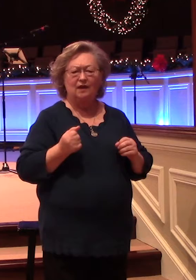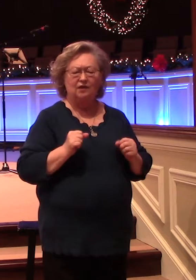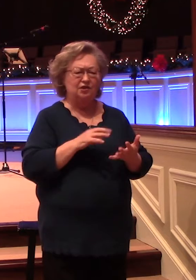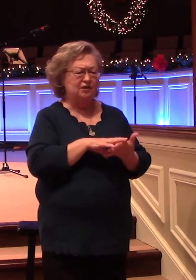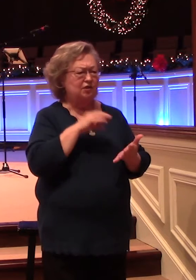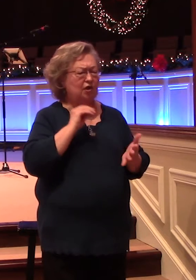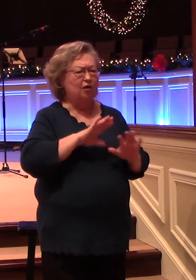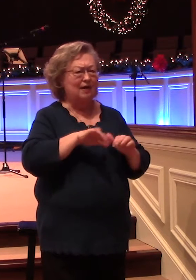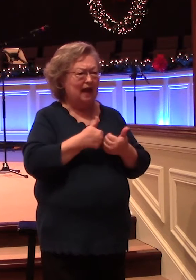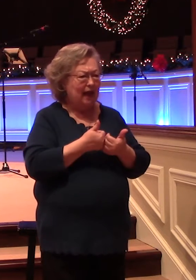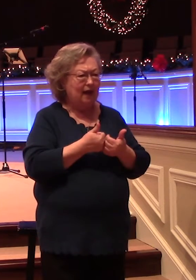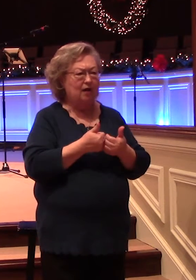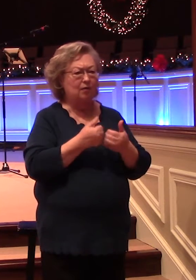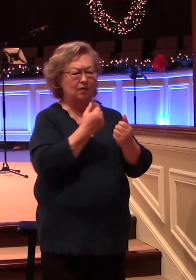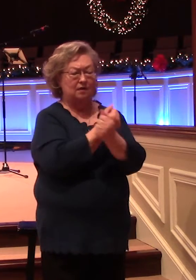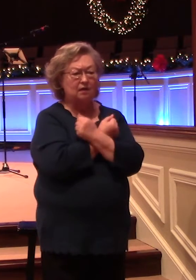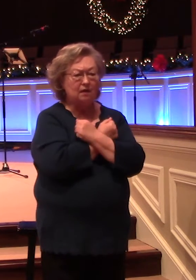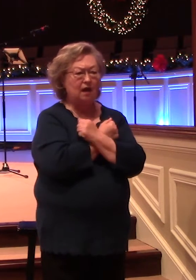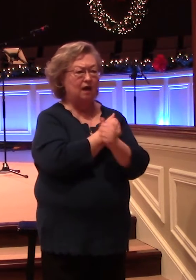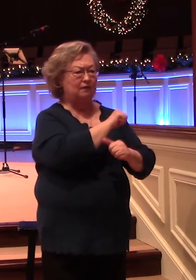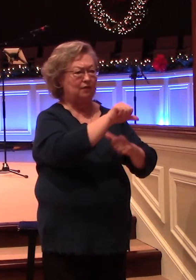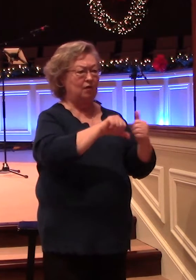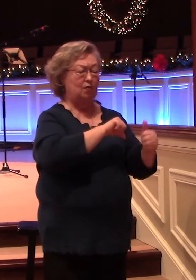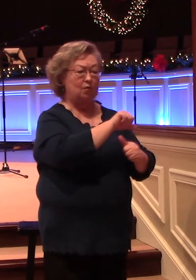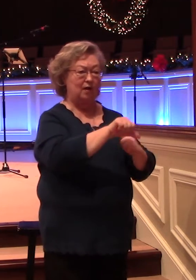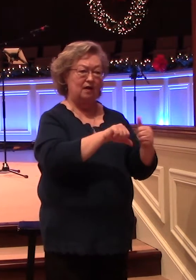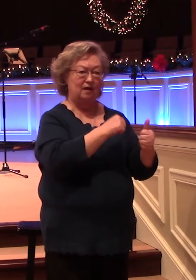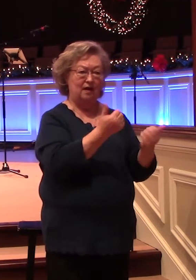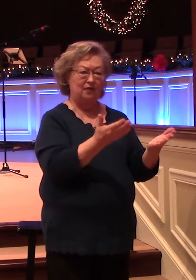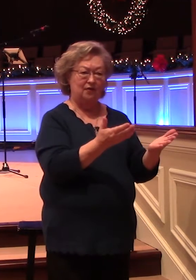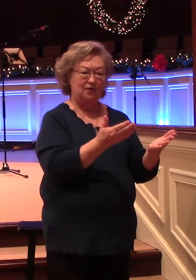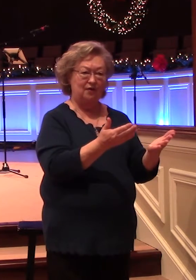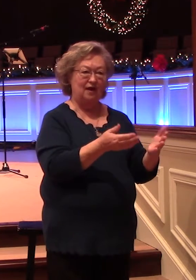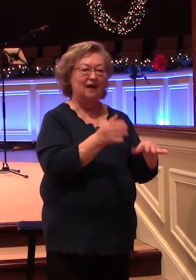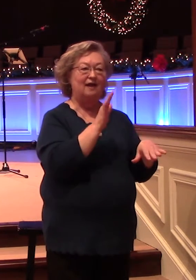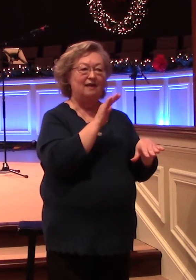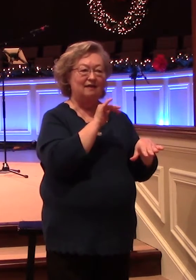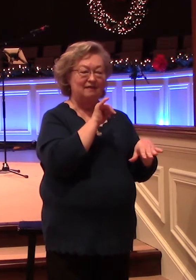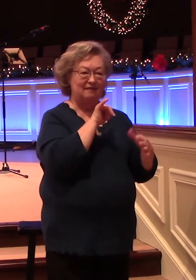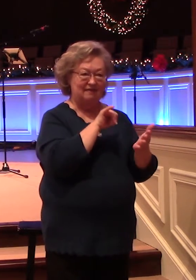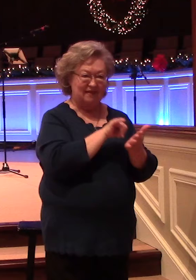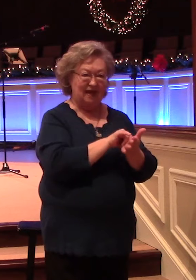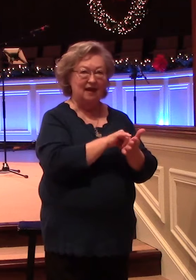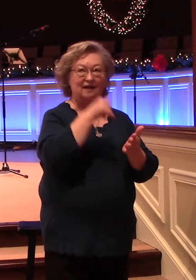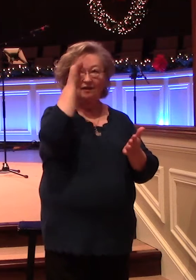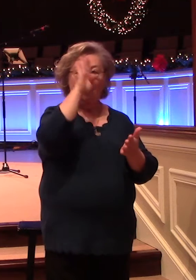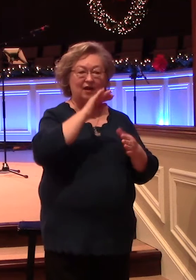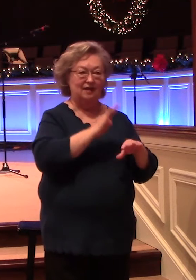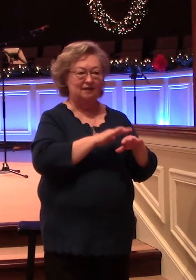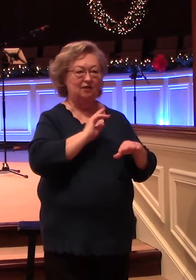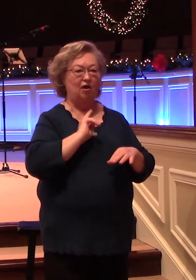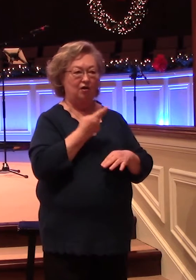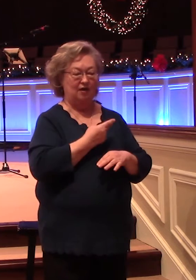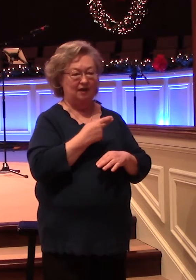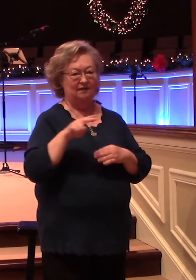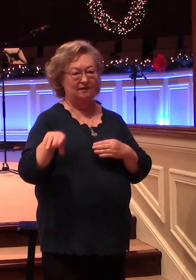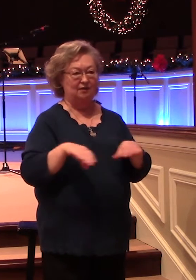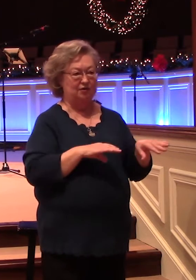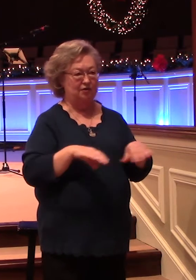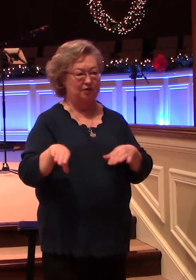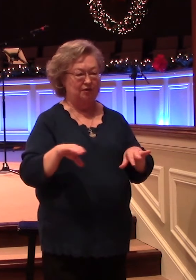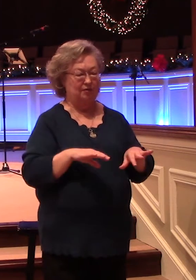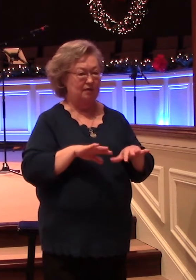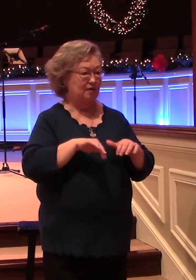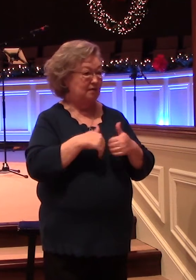is the call of God in our lives. Beloved, let us love one another. Here's a